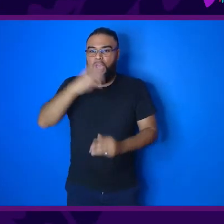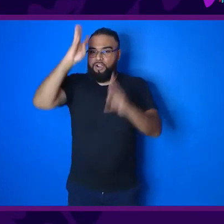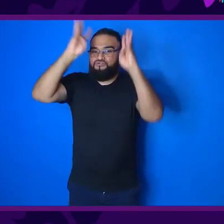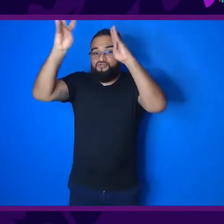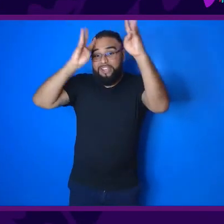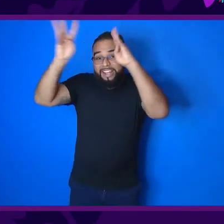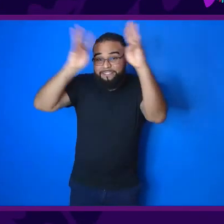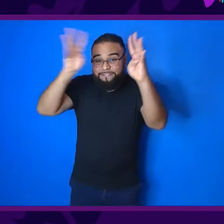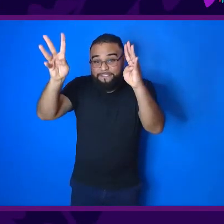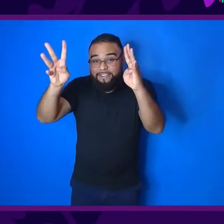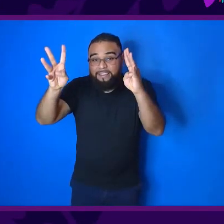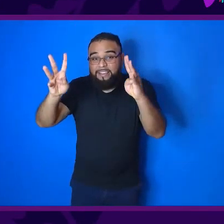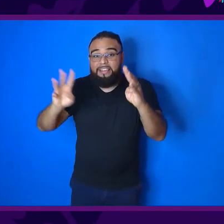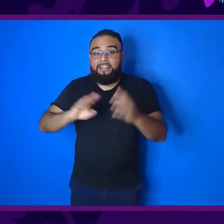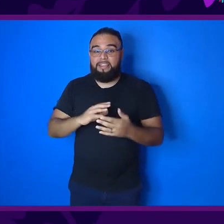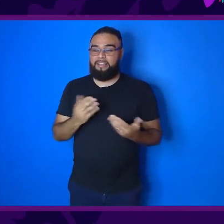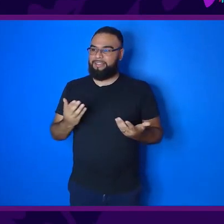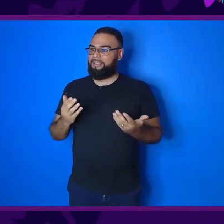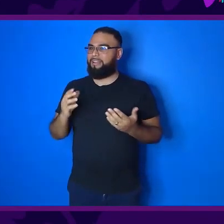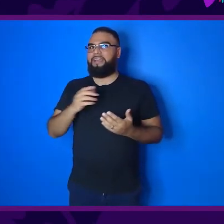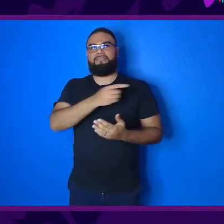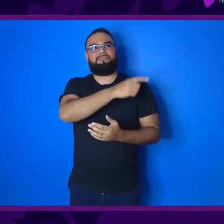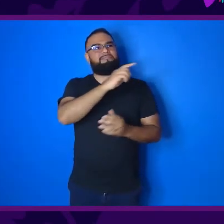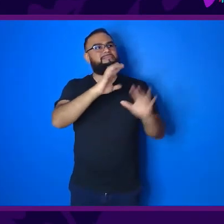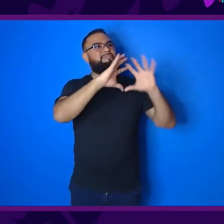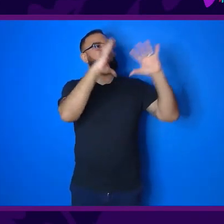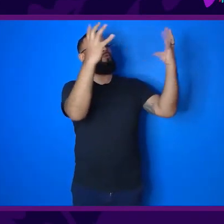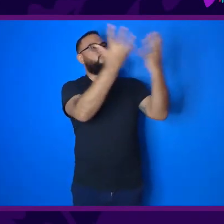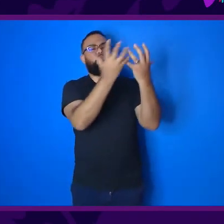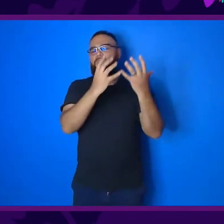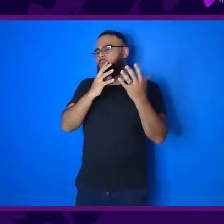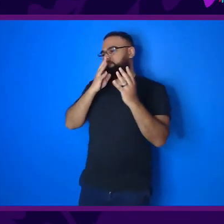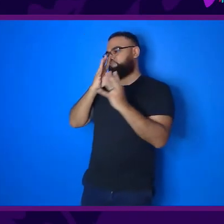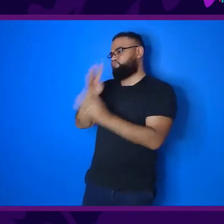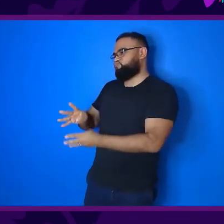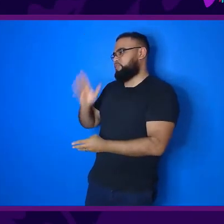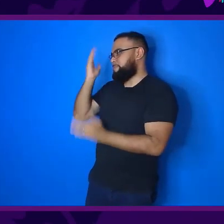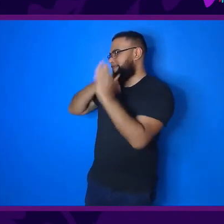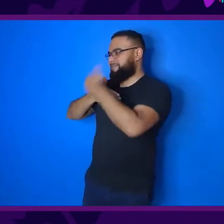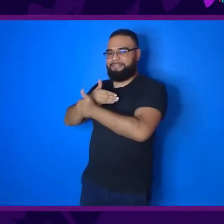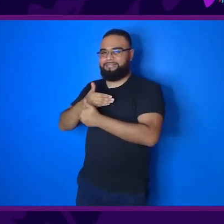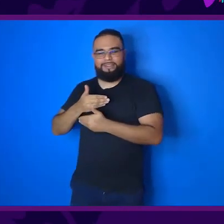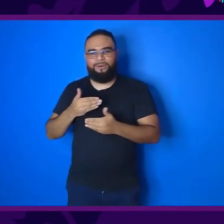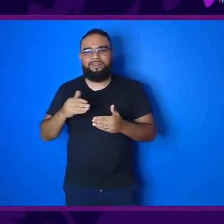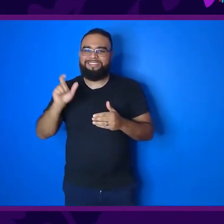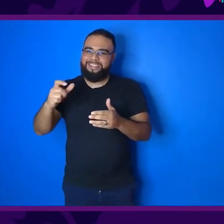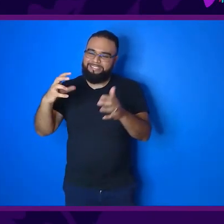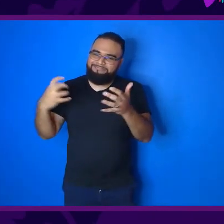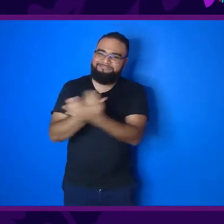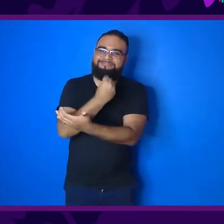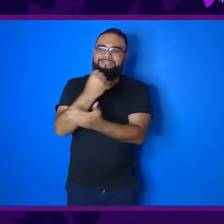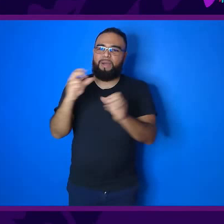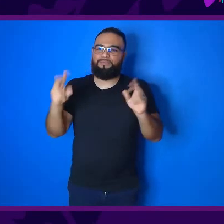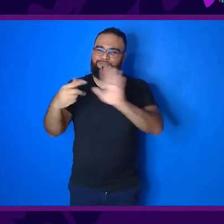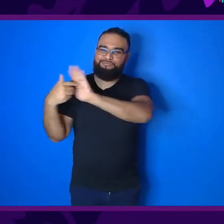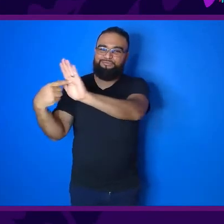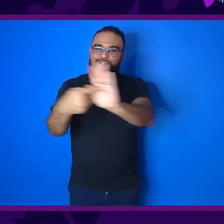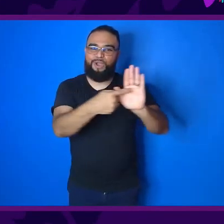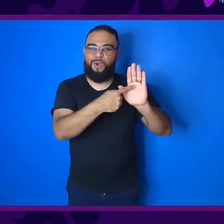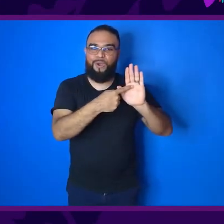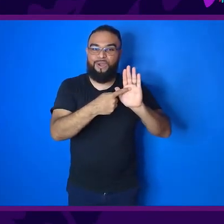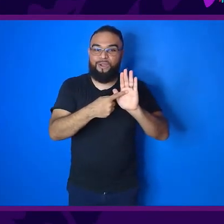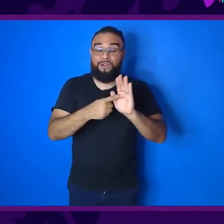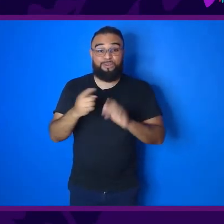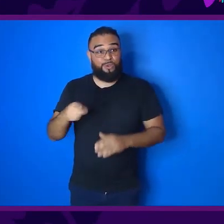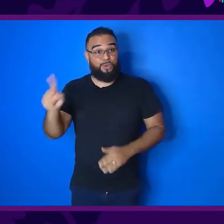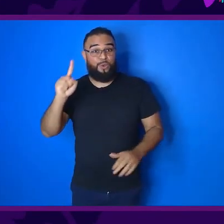being missed if in fact women were not given opportunities. So when you hear Gloria Steinem and everybody talk about Dolores,